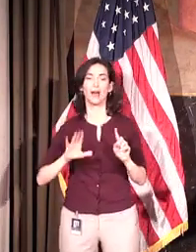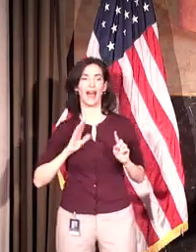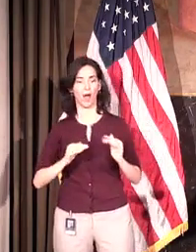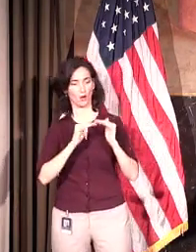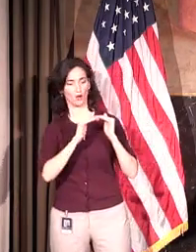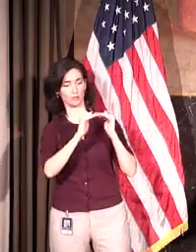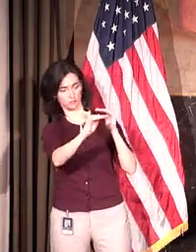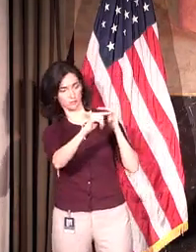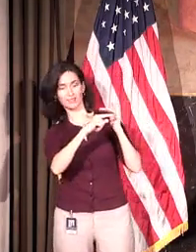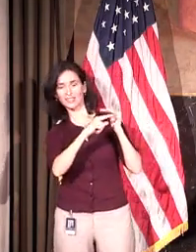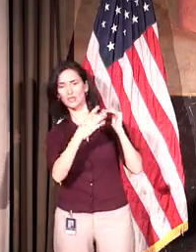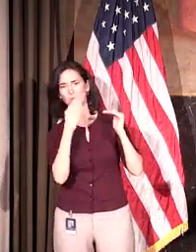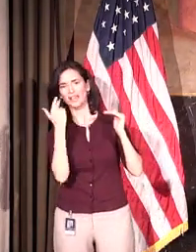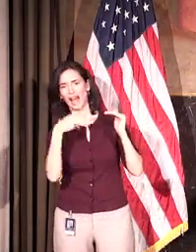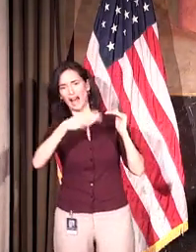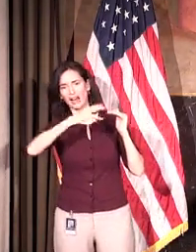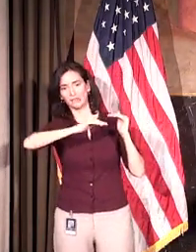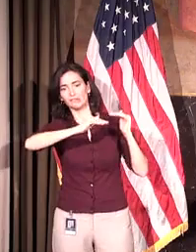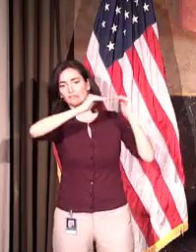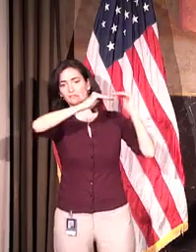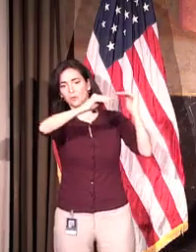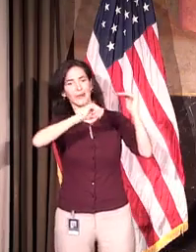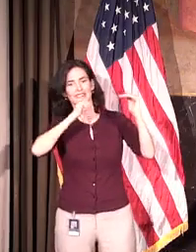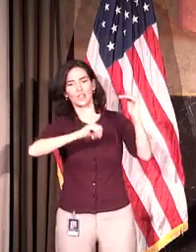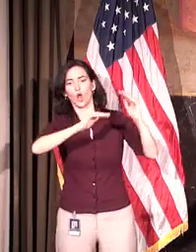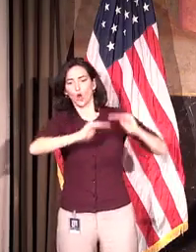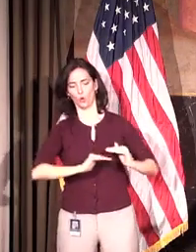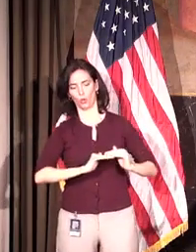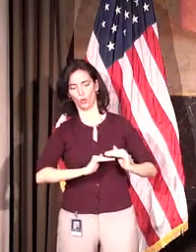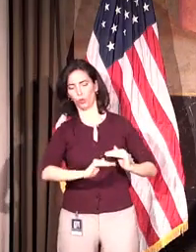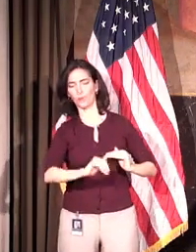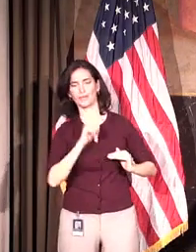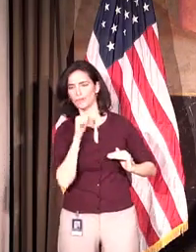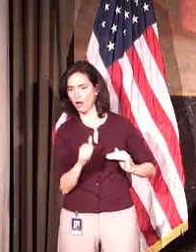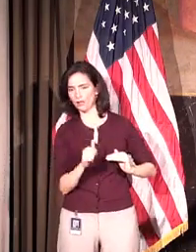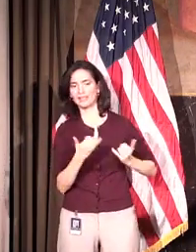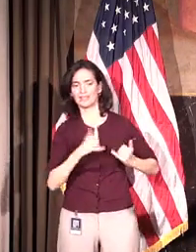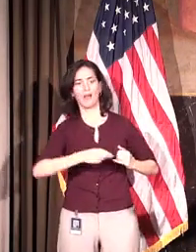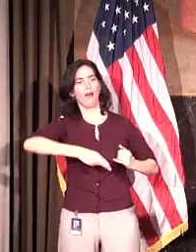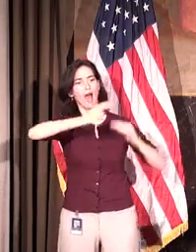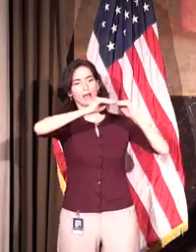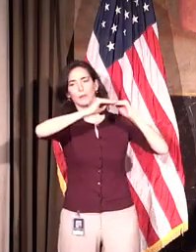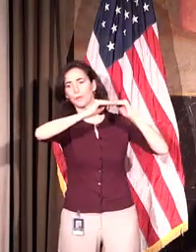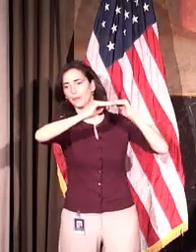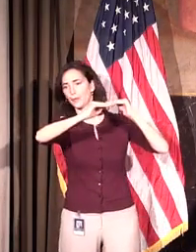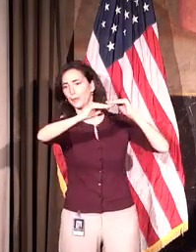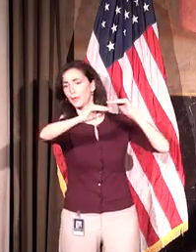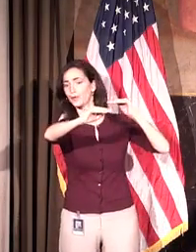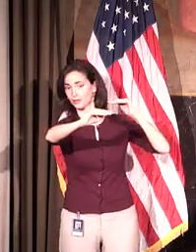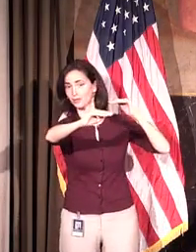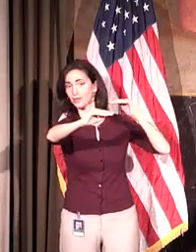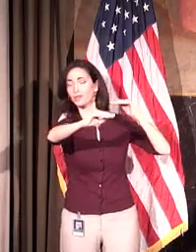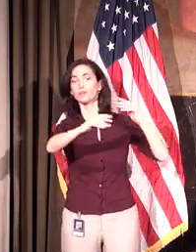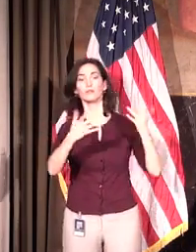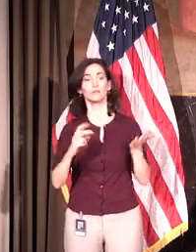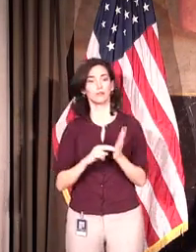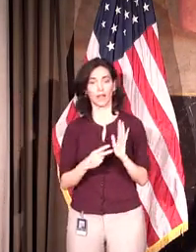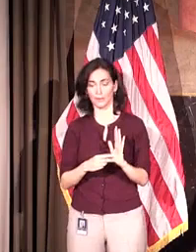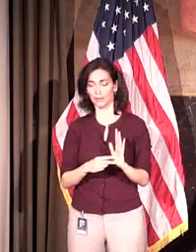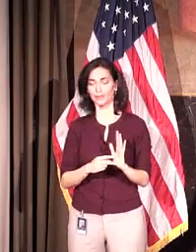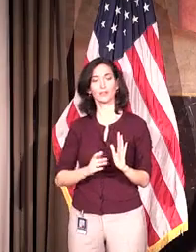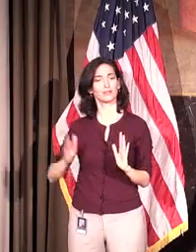cases. And so we never did get to a lower case load than we